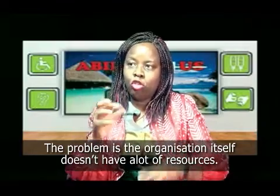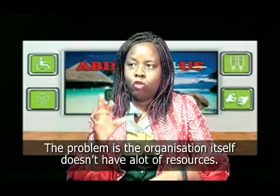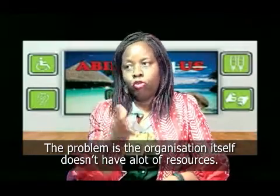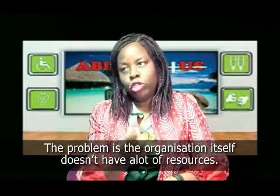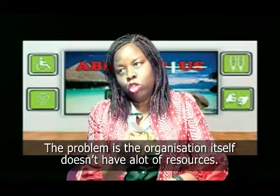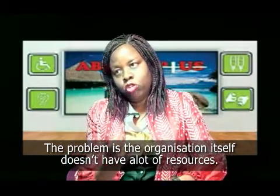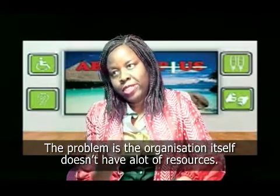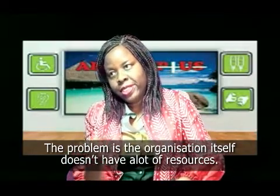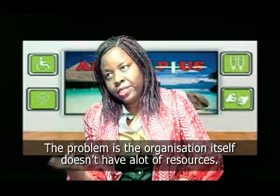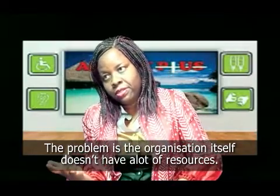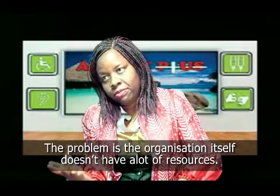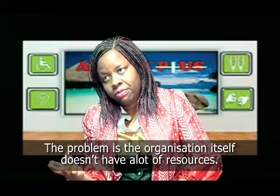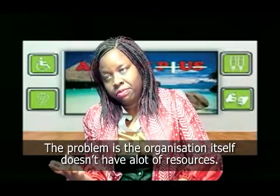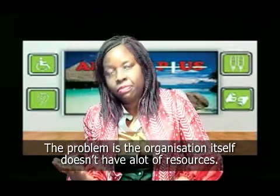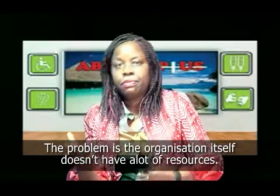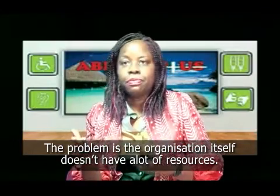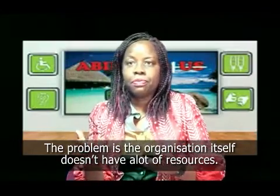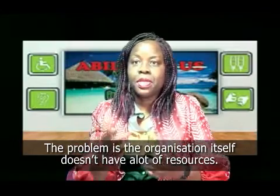doesn't have a lot of resources.